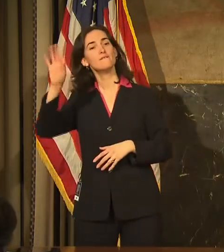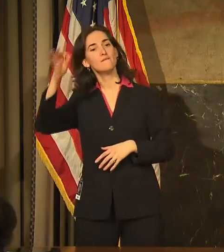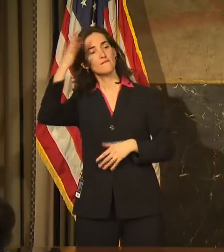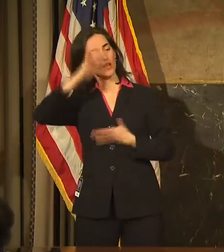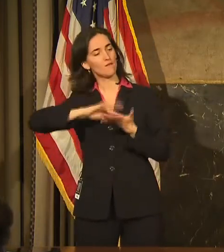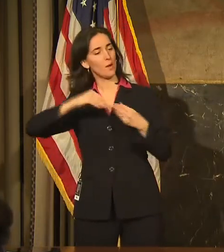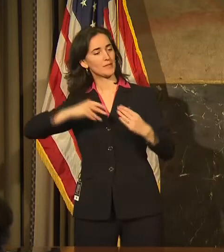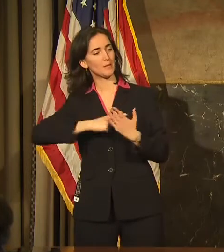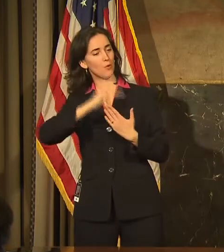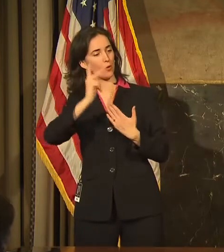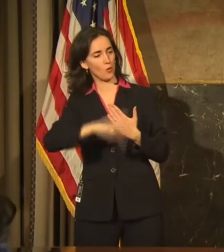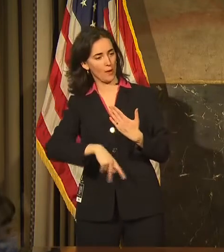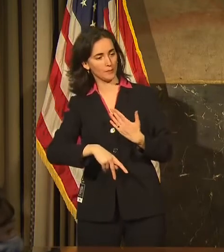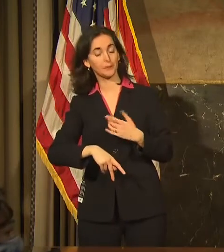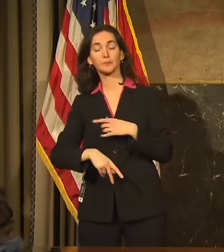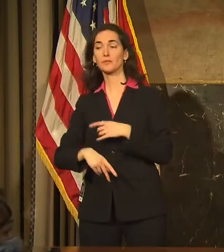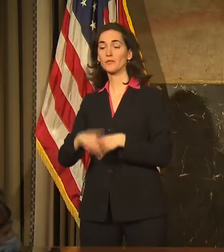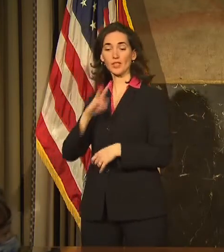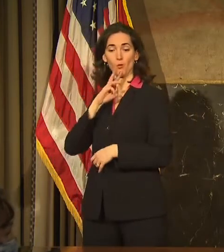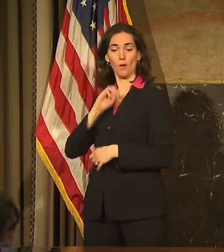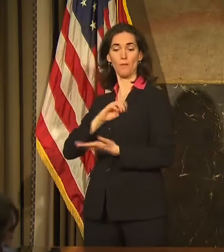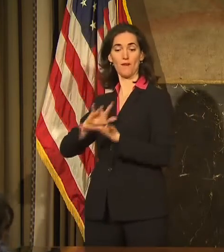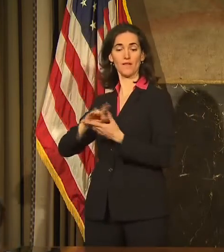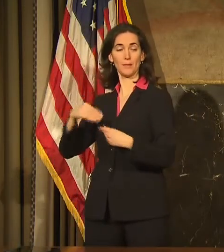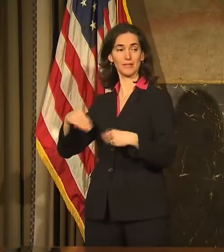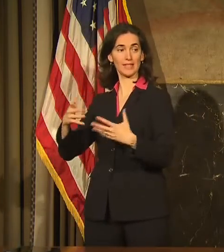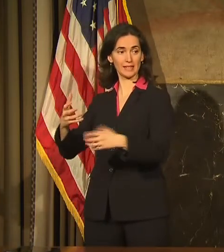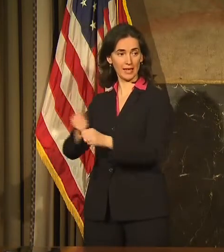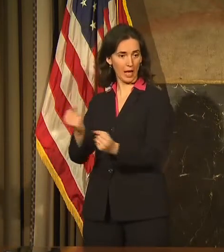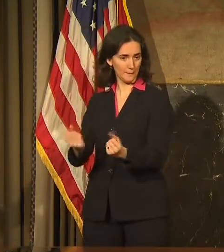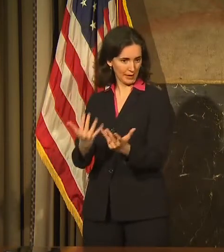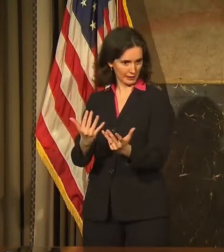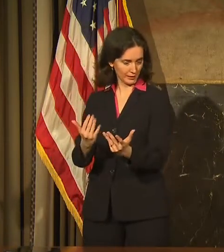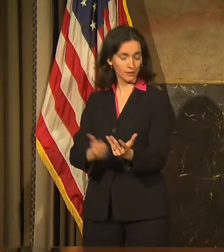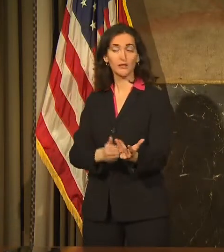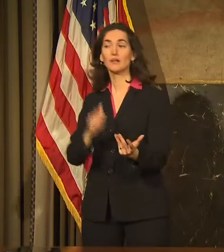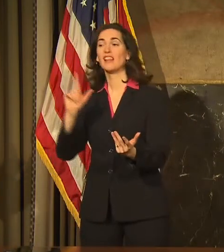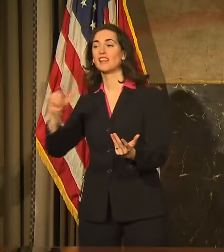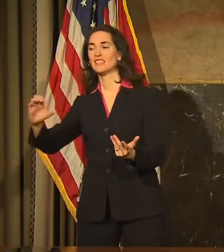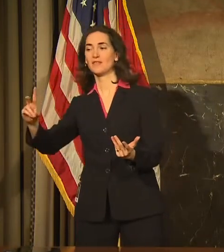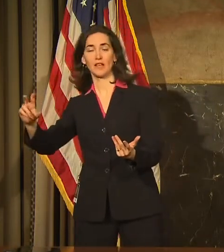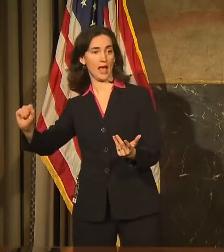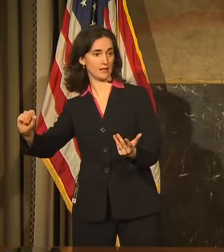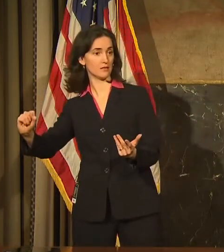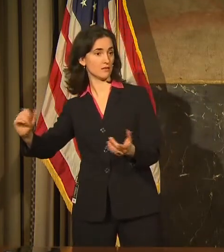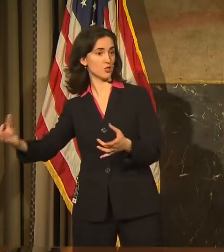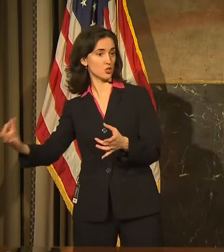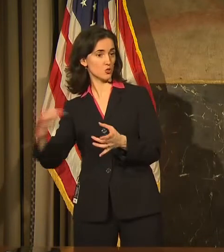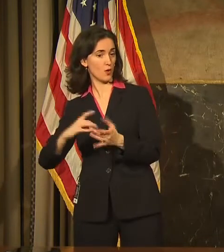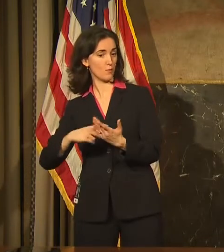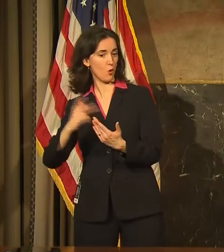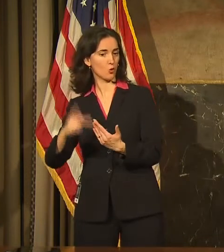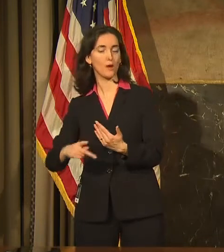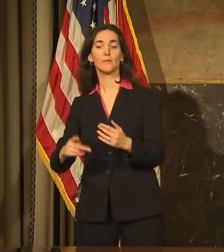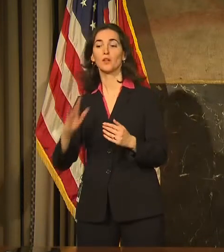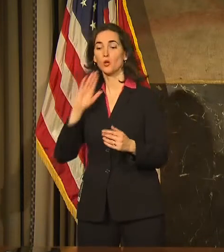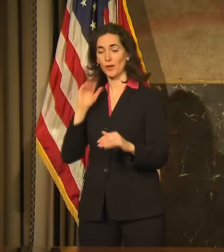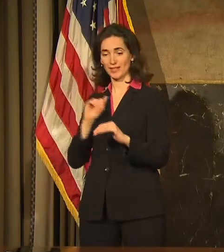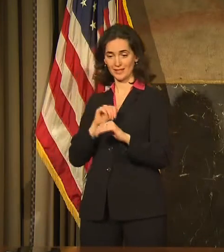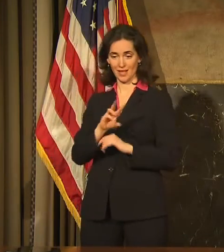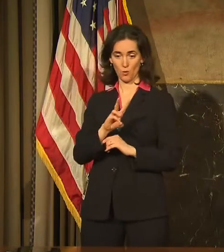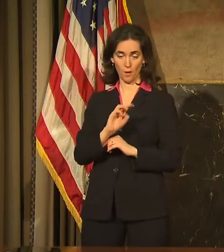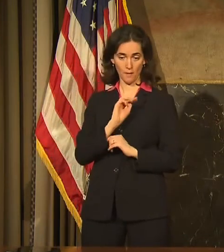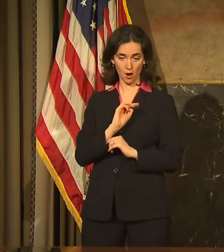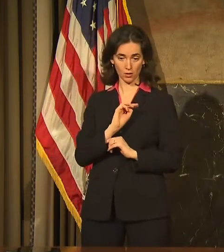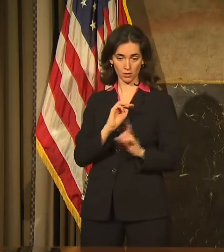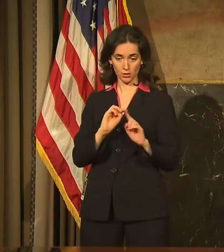many doses are the Walmart pharmacies getting now? And when the CVS pharmacies come online, will they be getting additional doses on top of what Walmart is